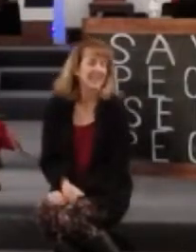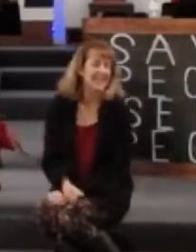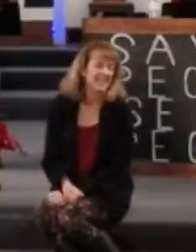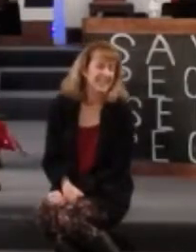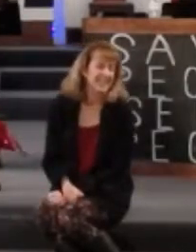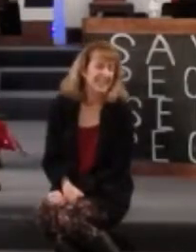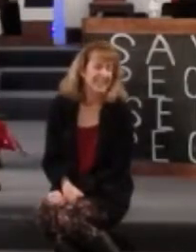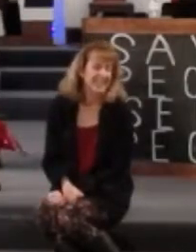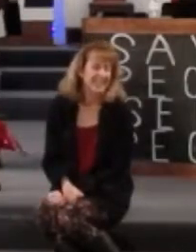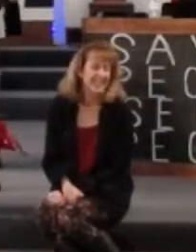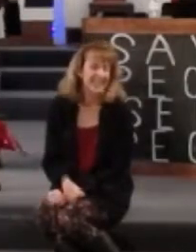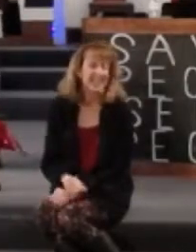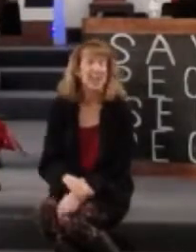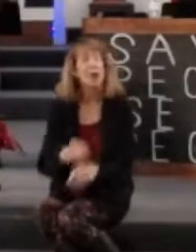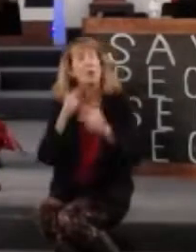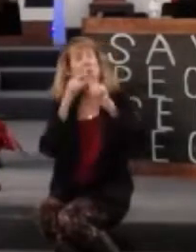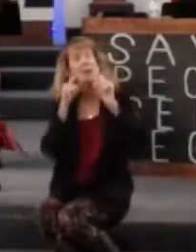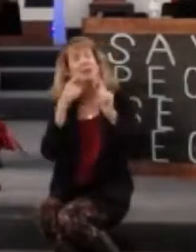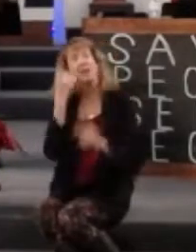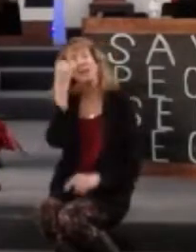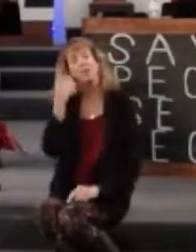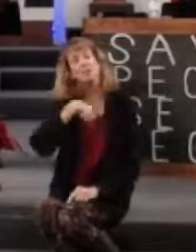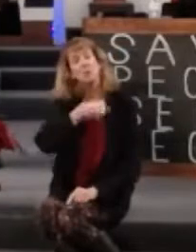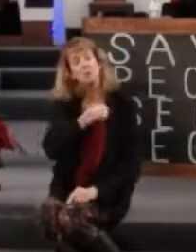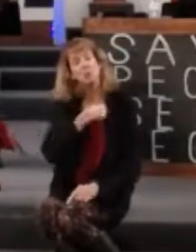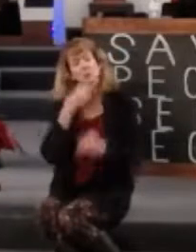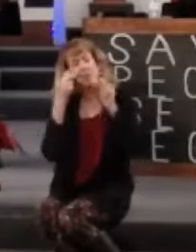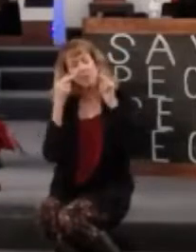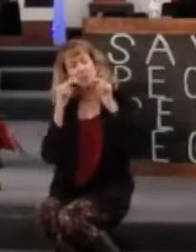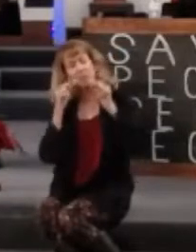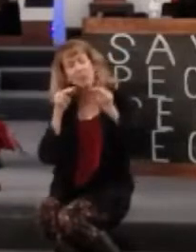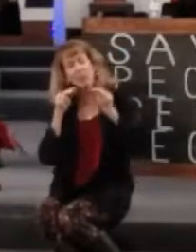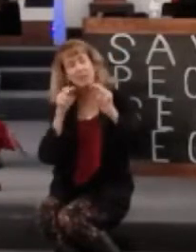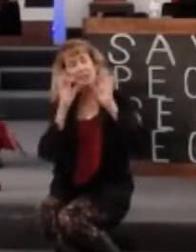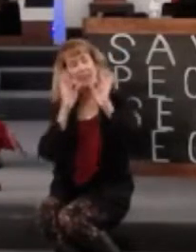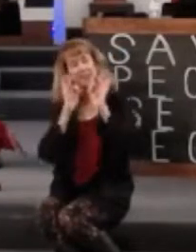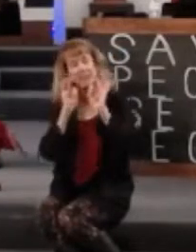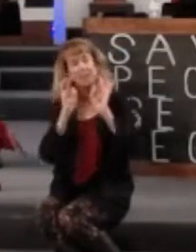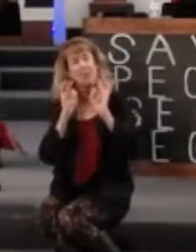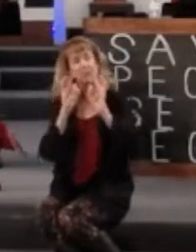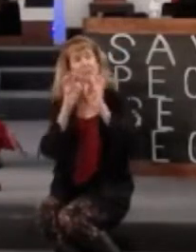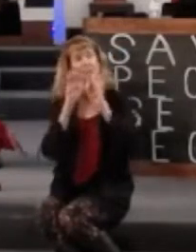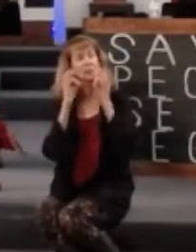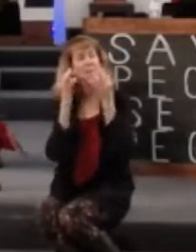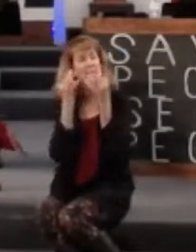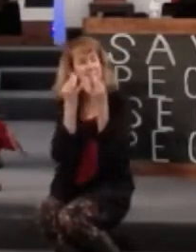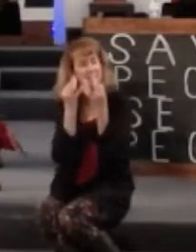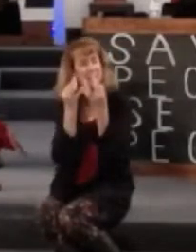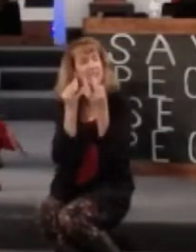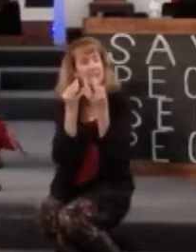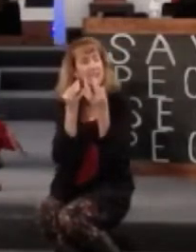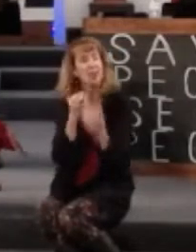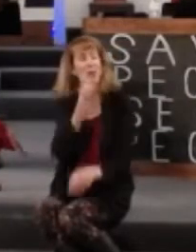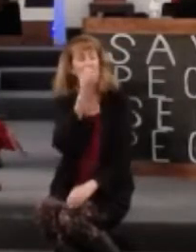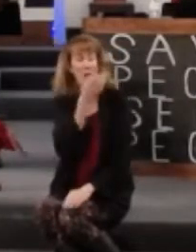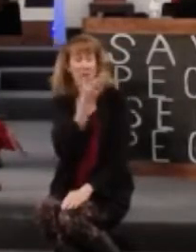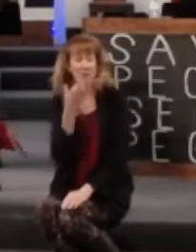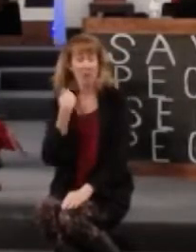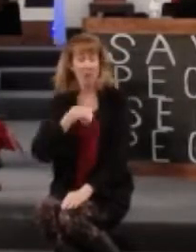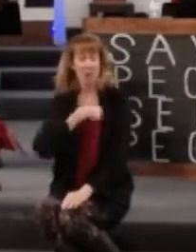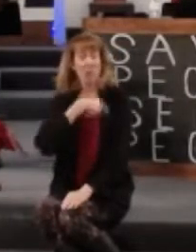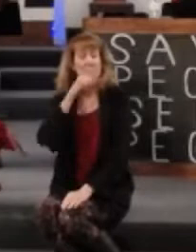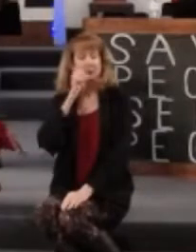But if we're going to look at the ideal family, one of the things that we